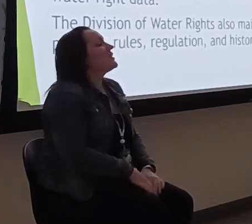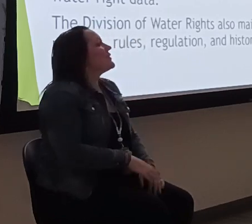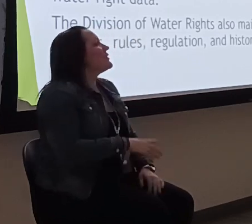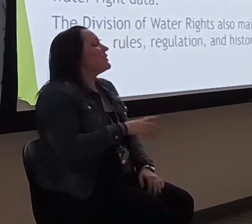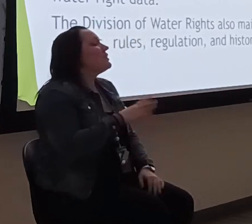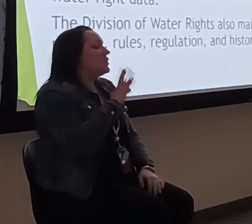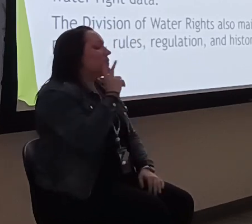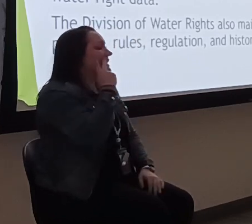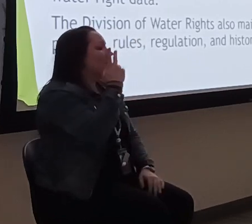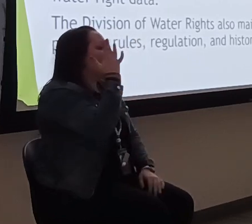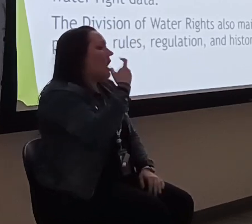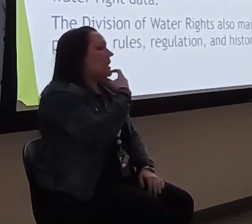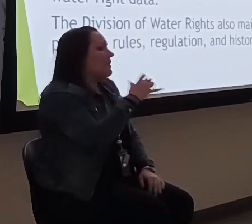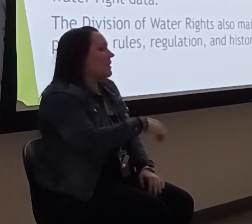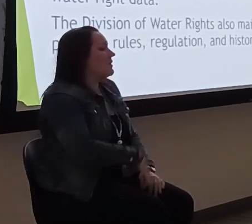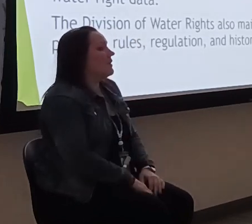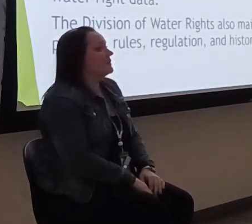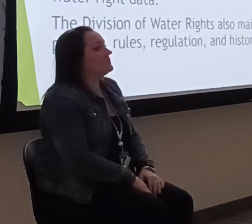I say that.